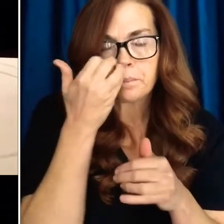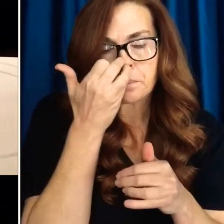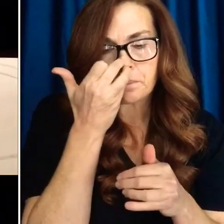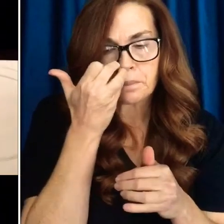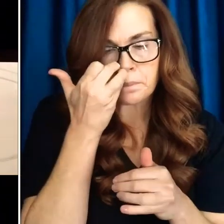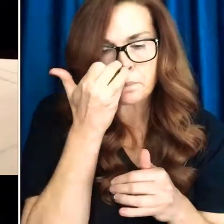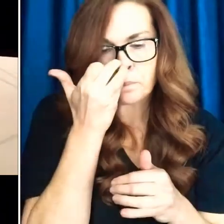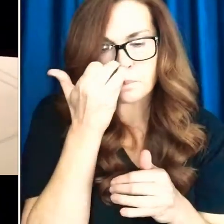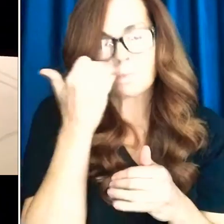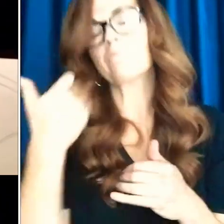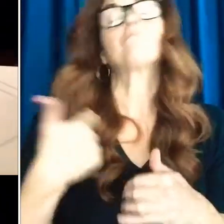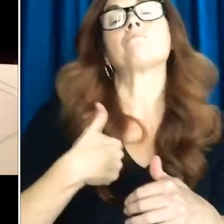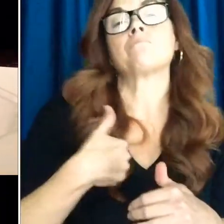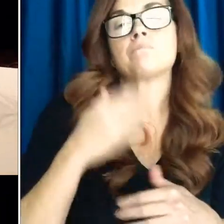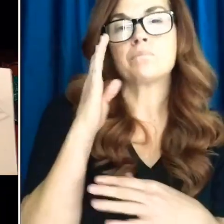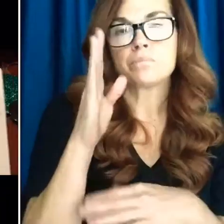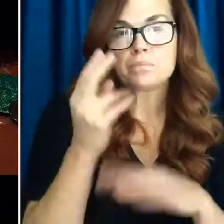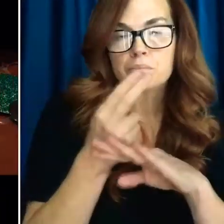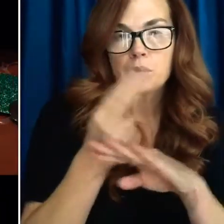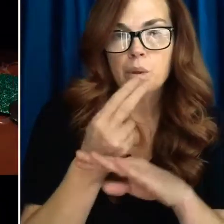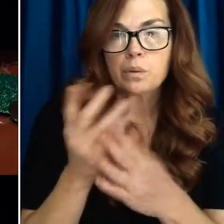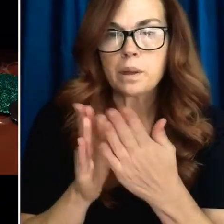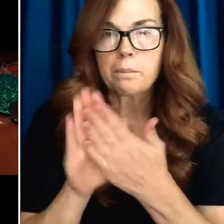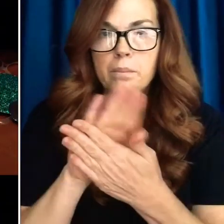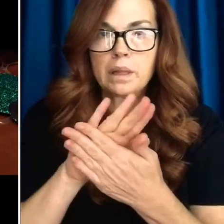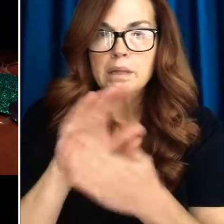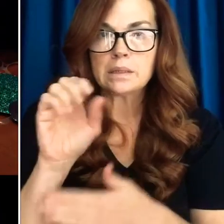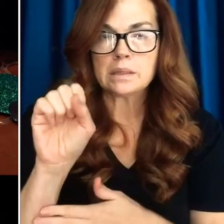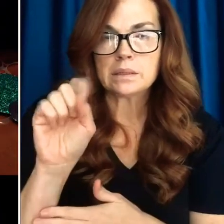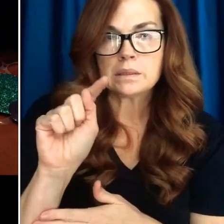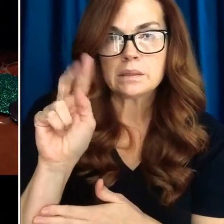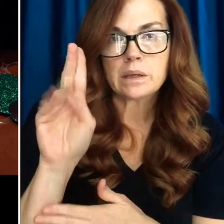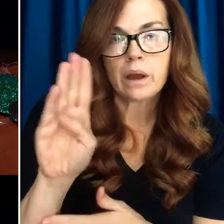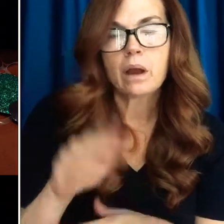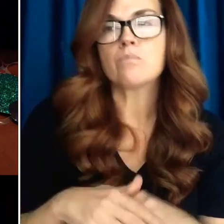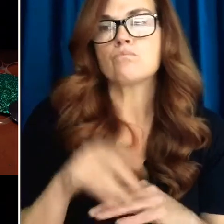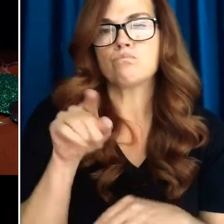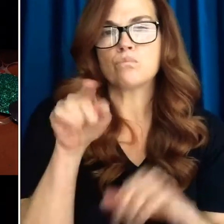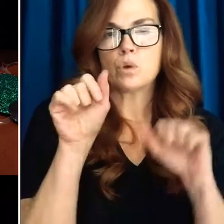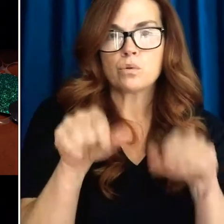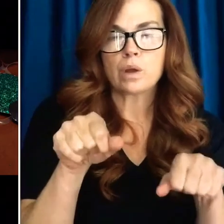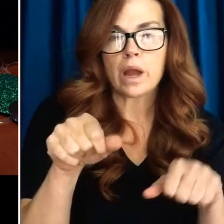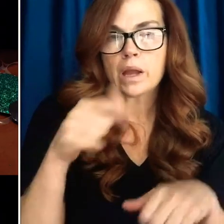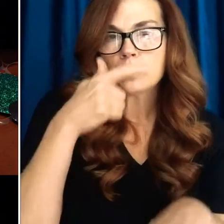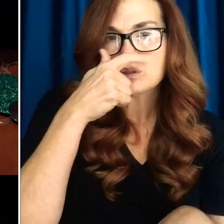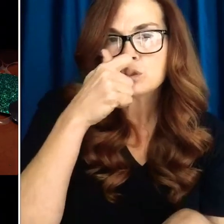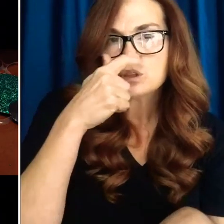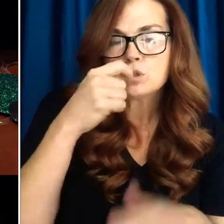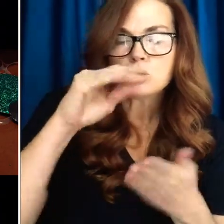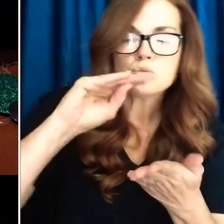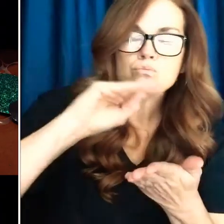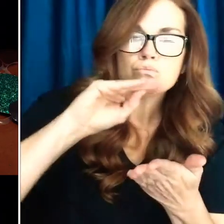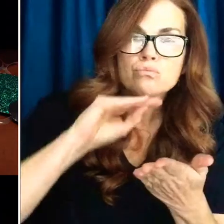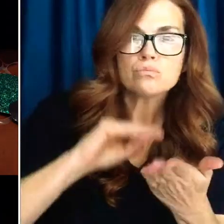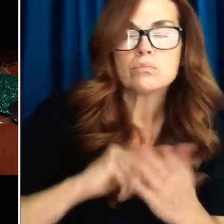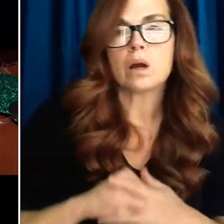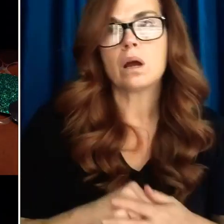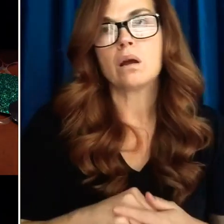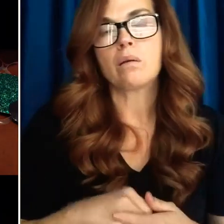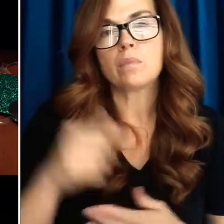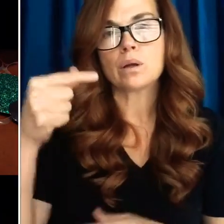so I will be using a blending stump to blend. You guys can use a tissue, a